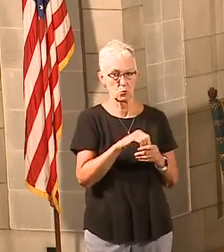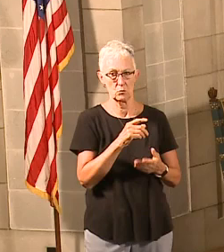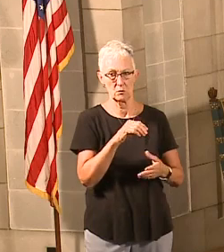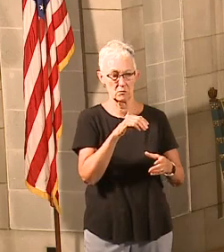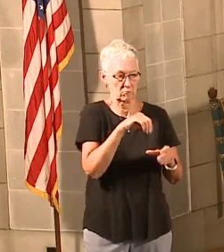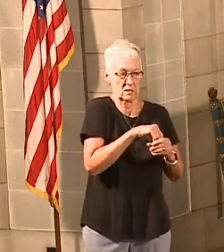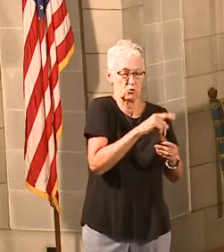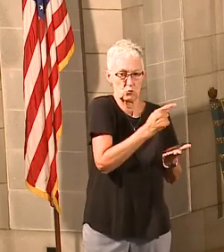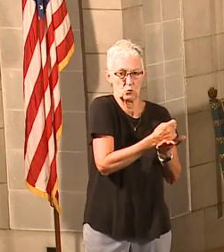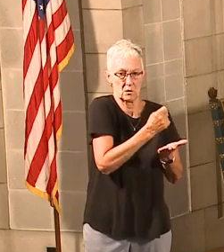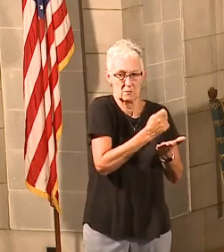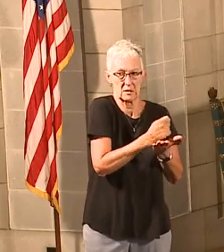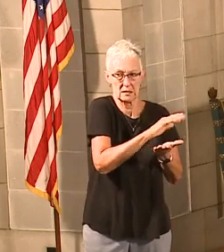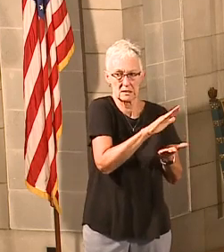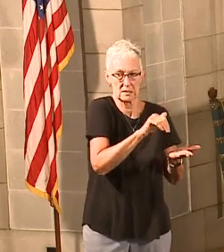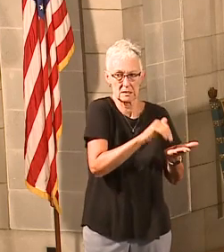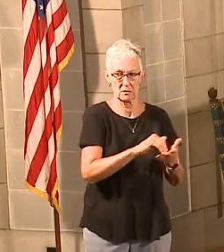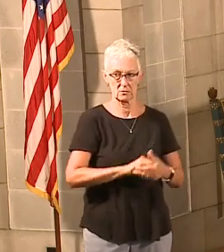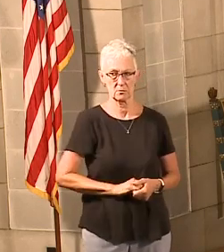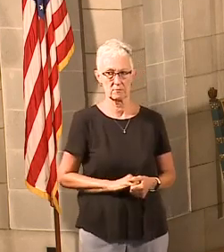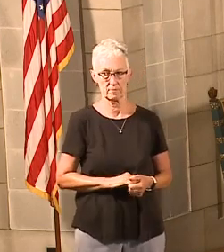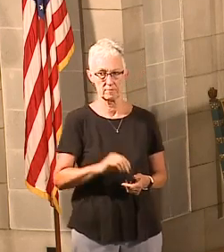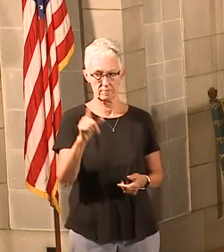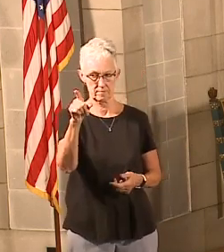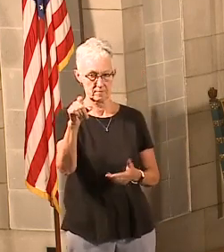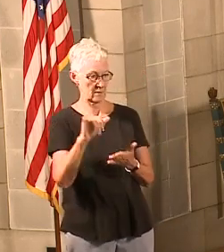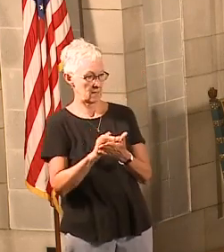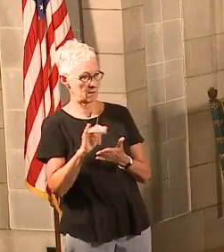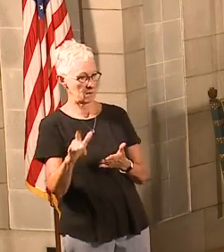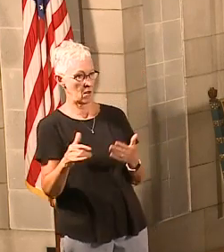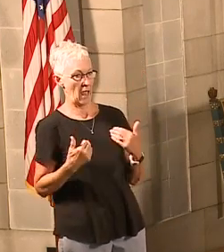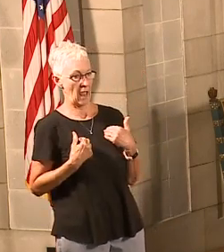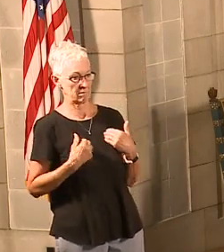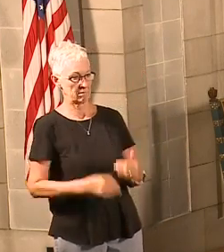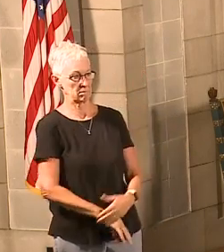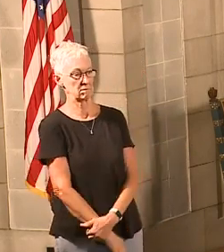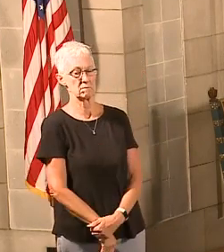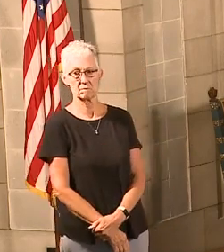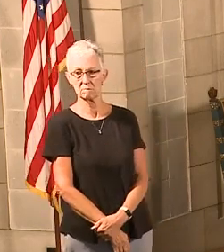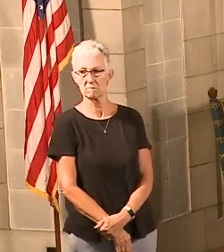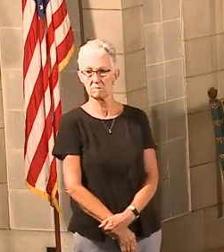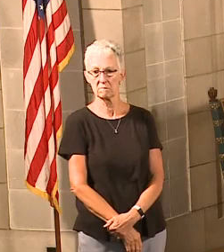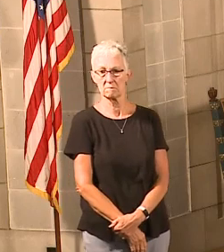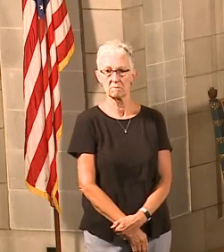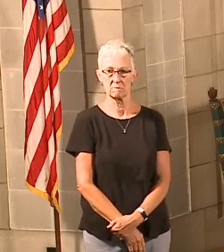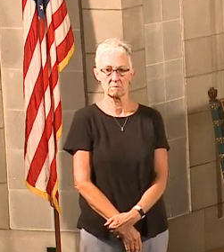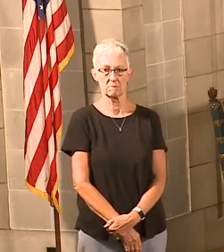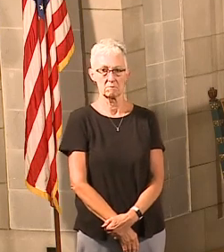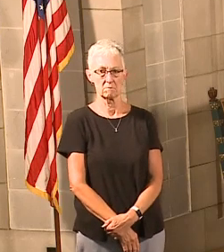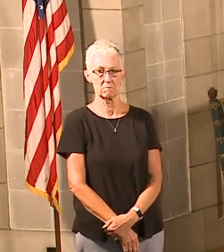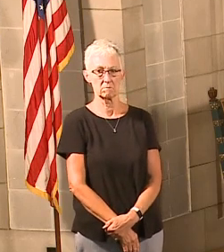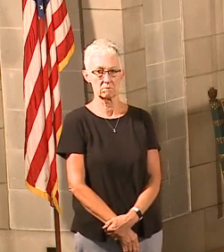continue to focus on. That's all for now. And that's all we got there. Okay, great. So folks in the room.